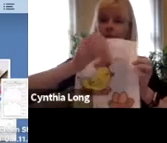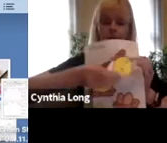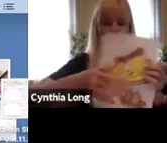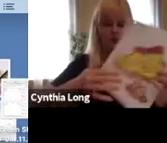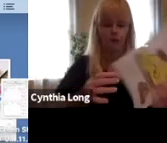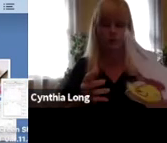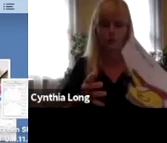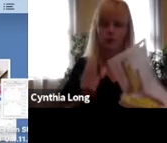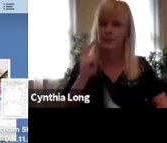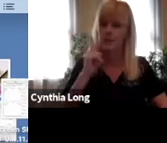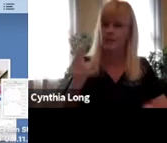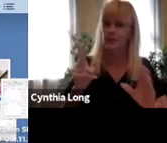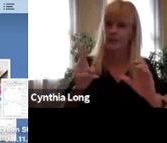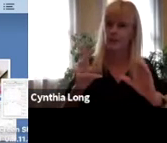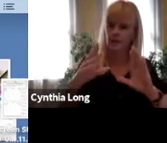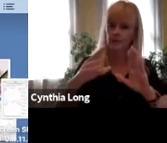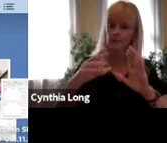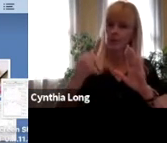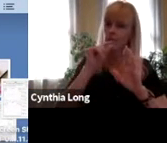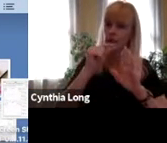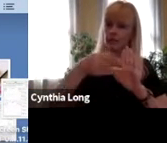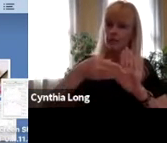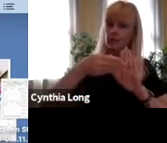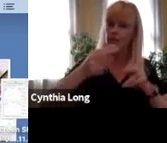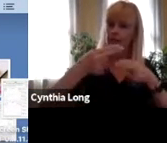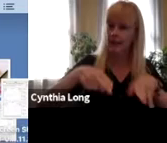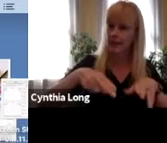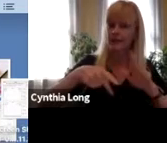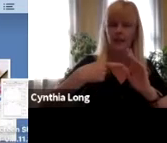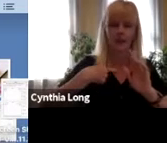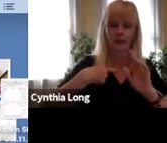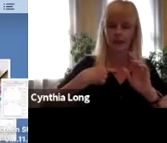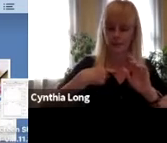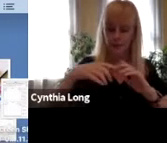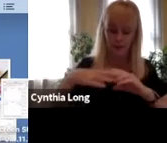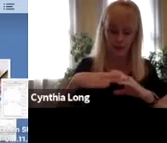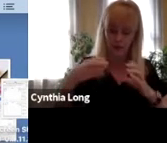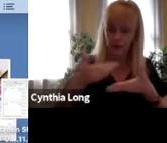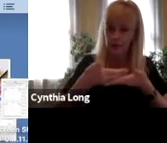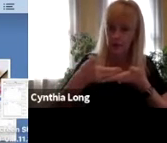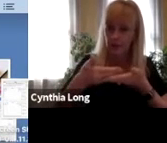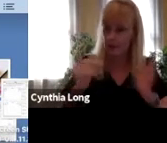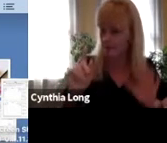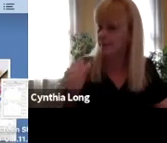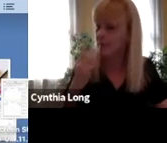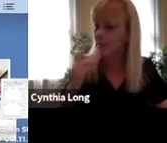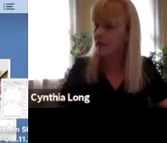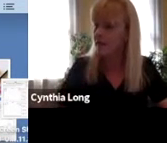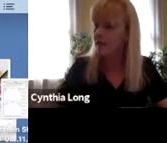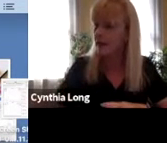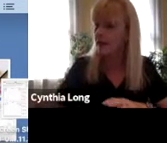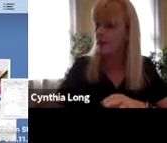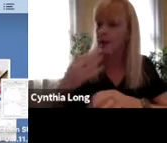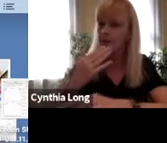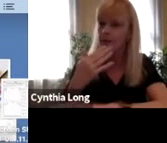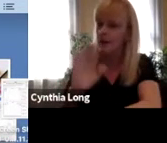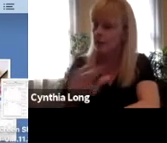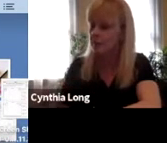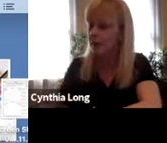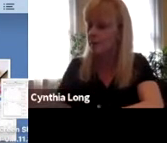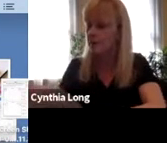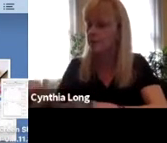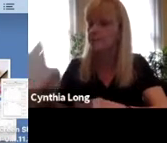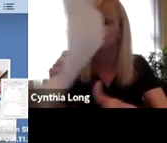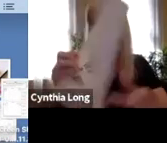other to see the chicken first, and then he lays the egg, and then there's the baby. And then we